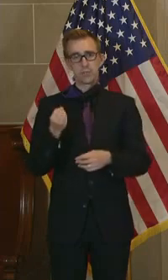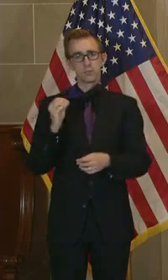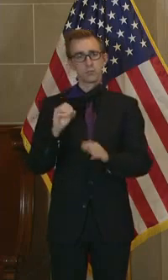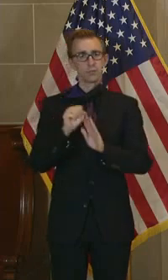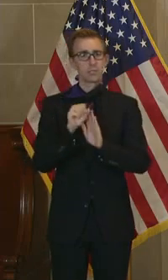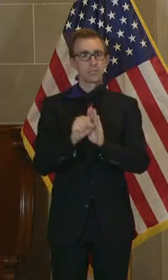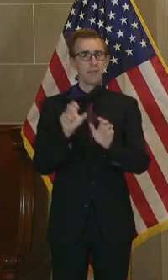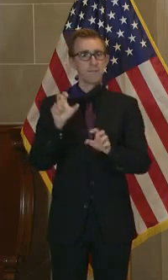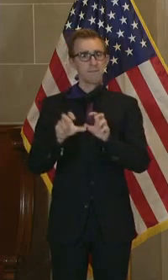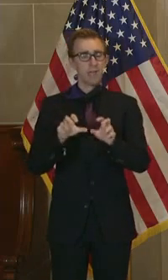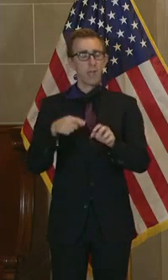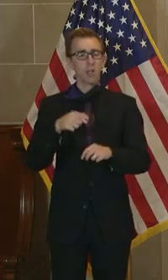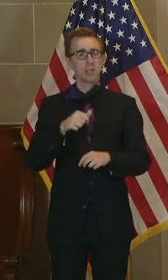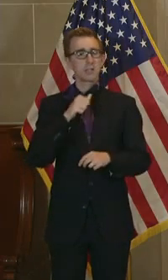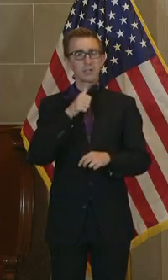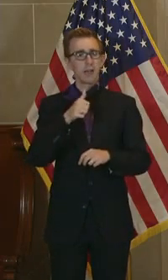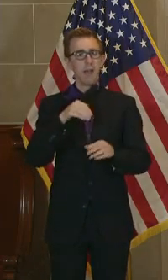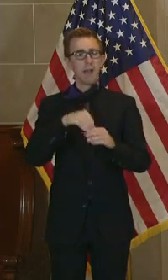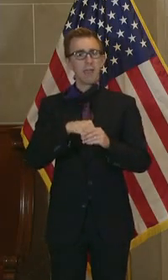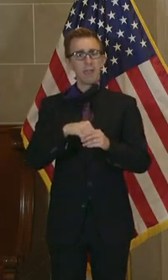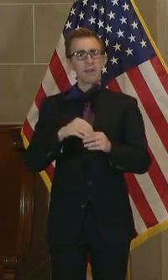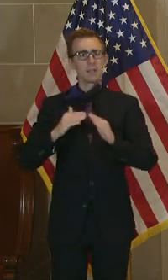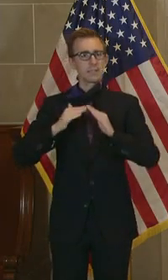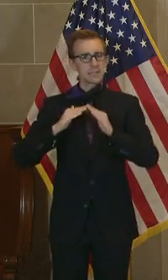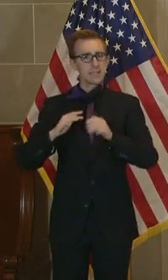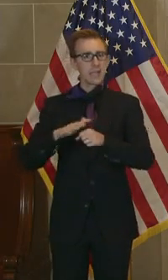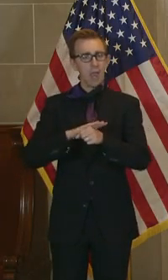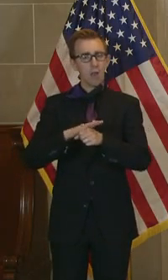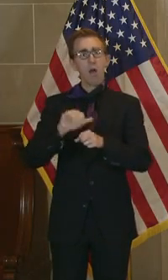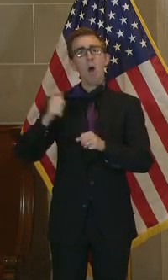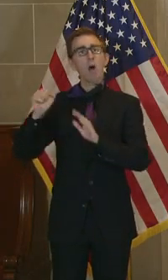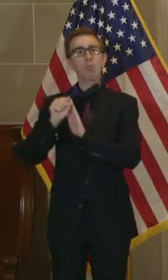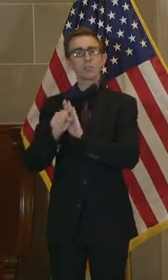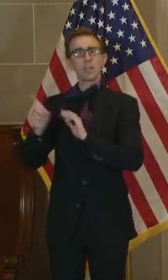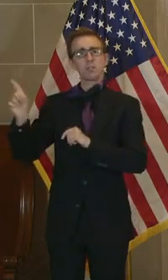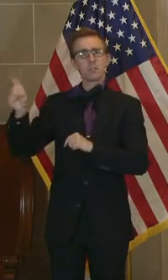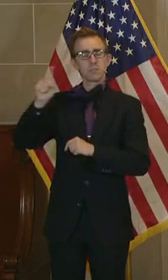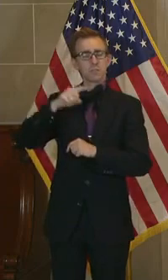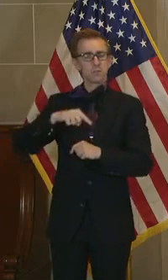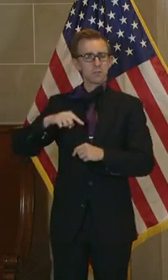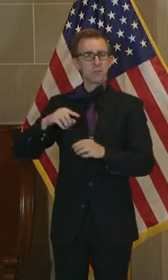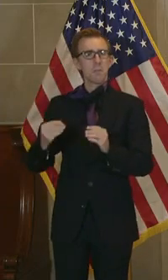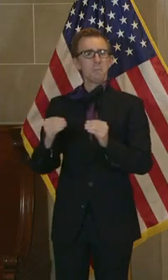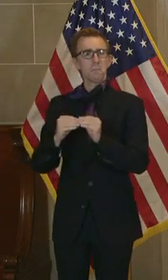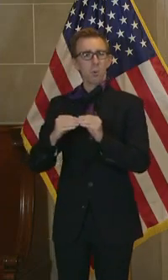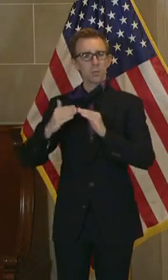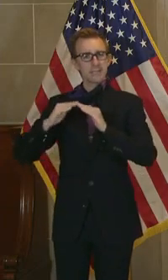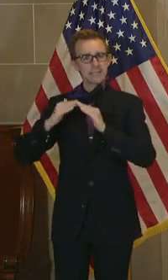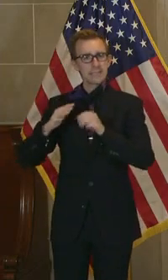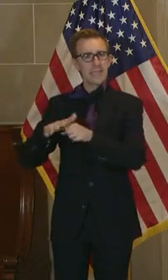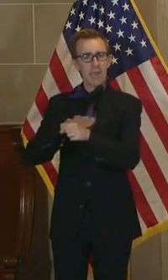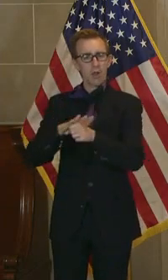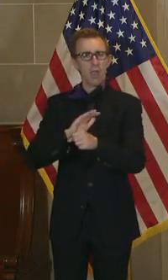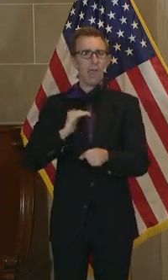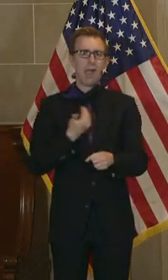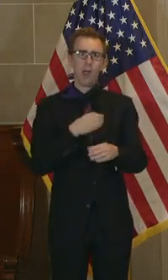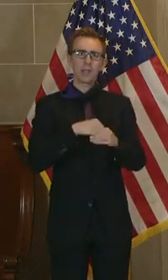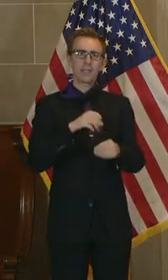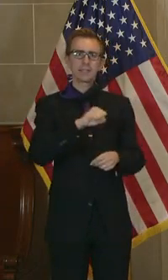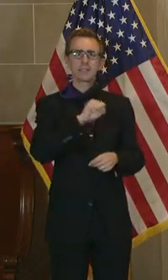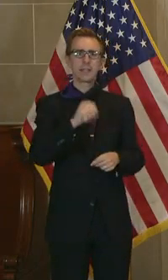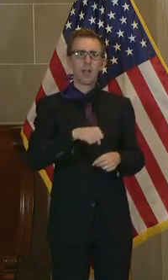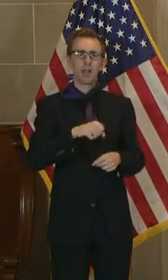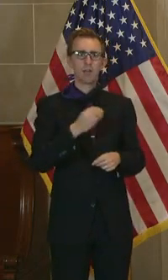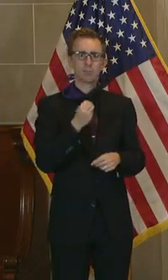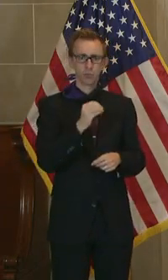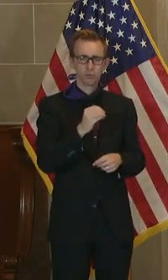is it is not settled in an urban area. Many other states host their state fair in a more urban setting. Ours is in Sedalia, Missouri.